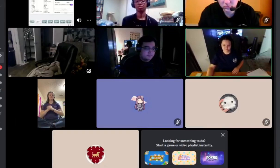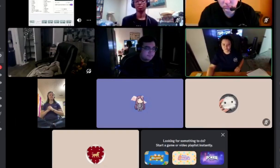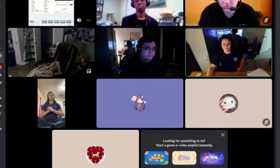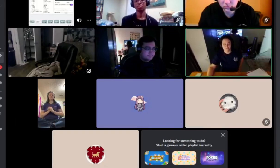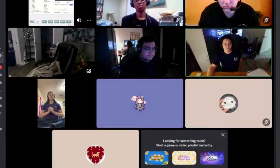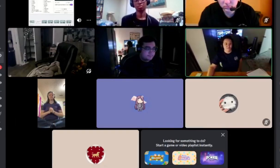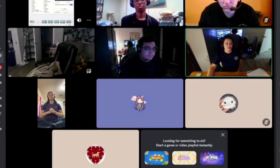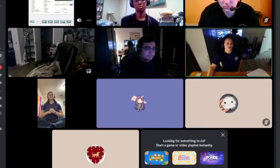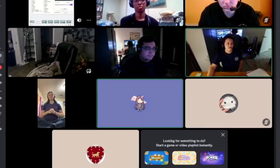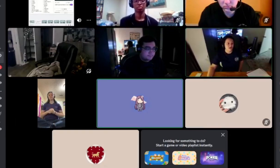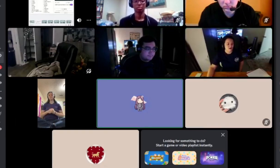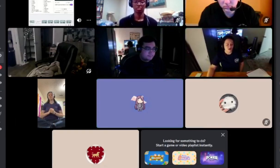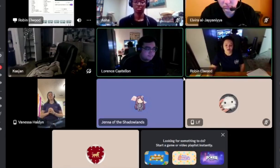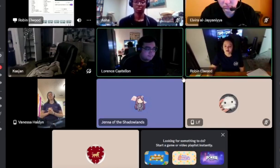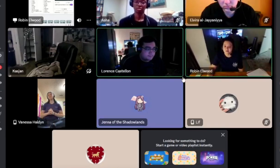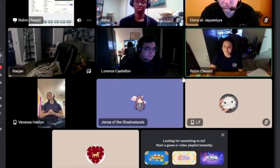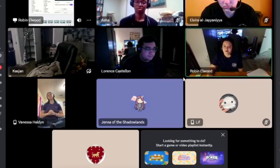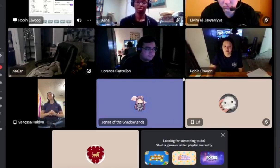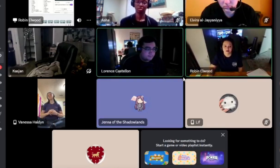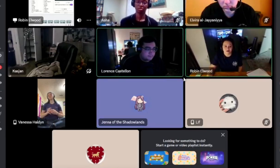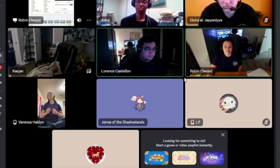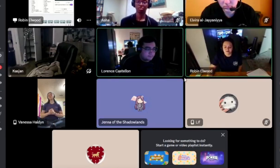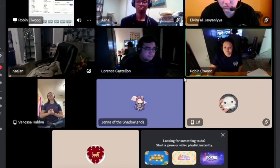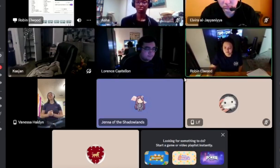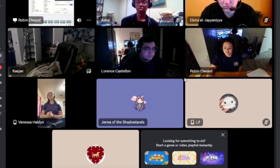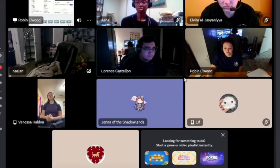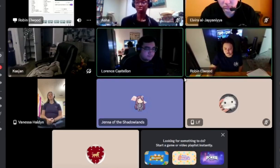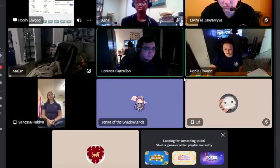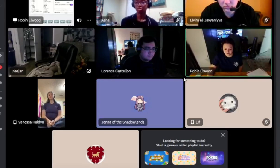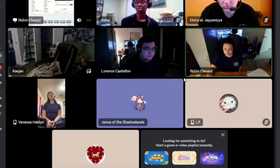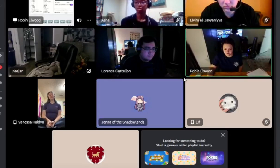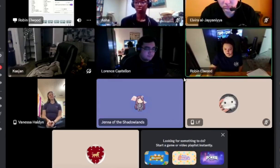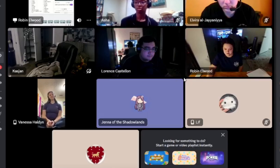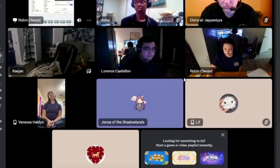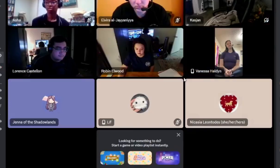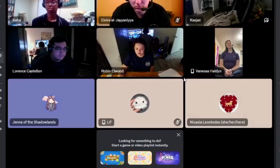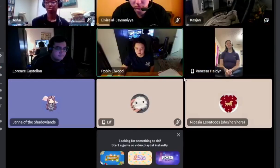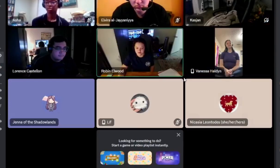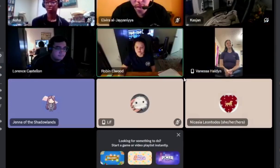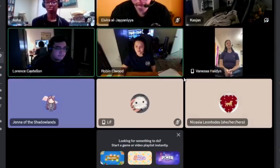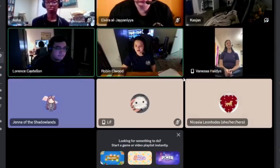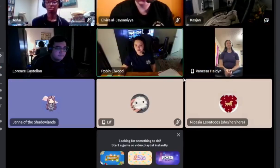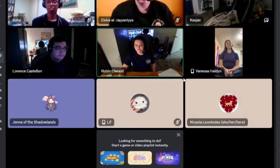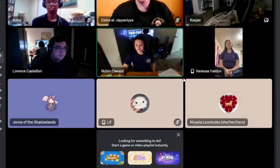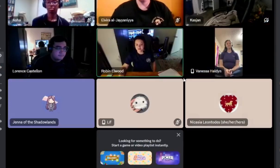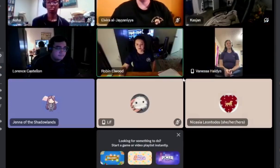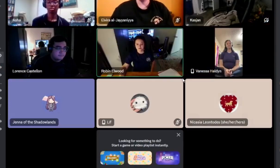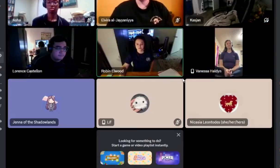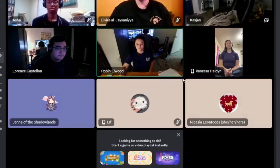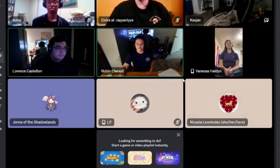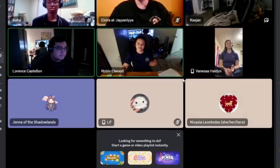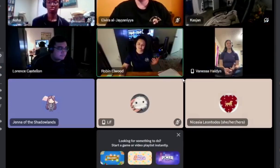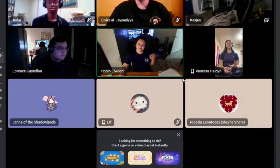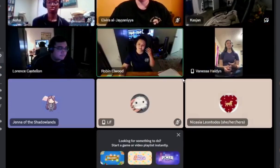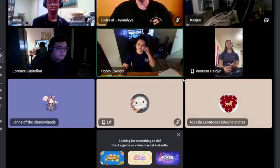cool. All right. So I don't have any. Well, I guess I have my